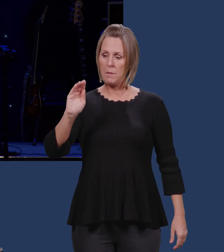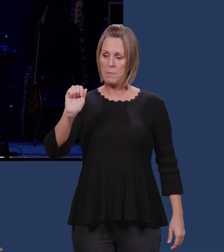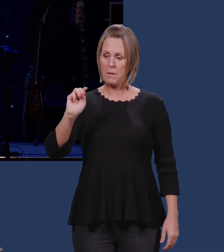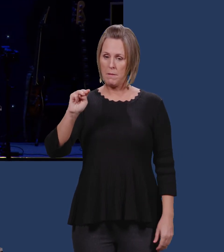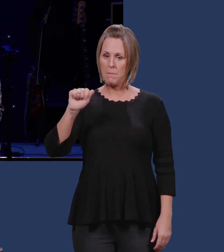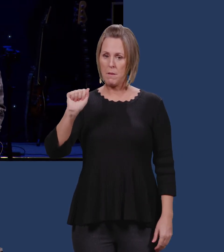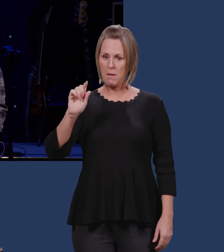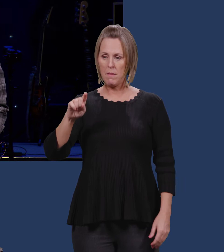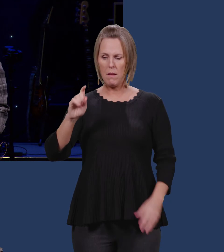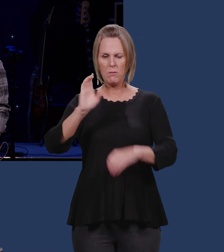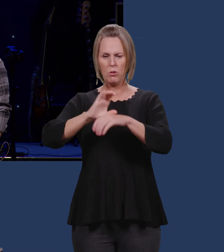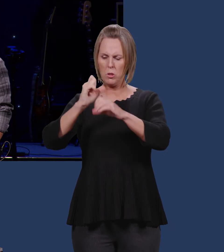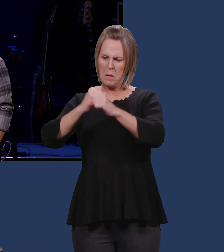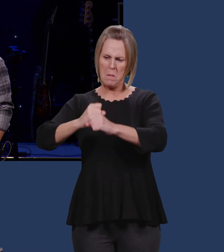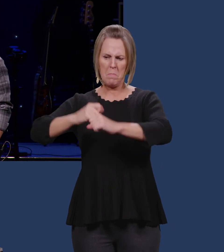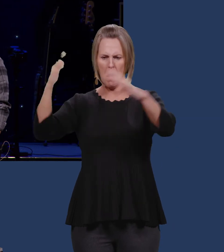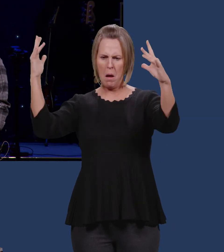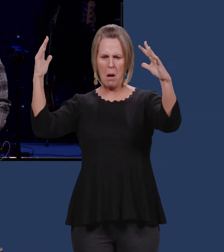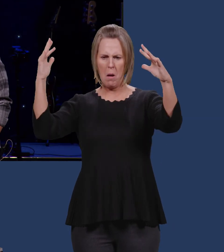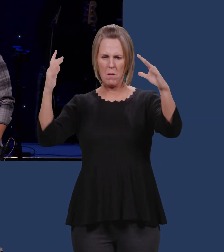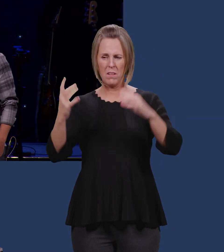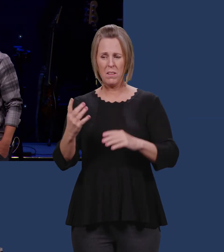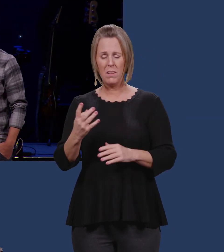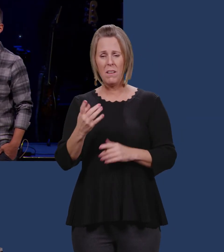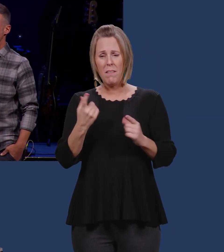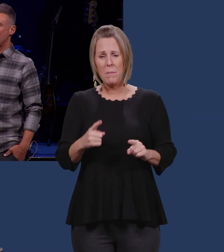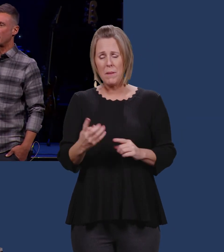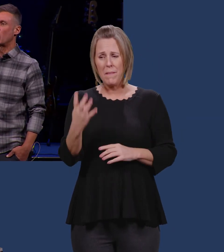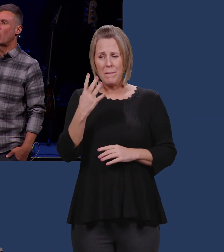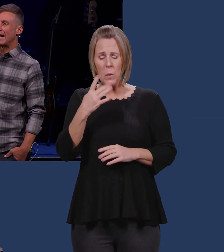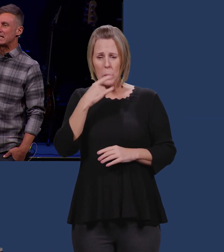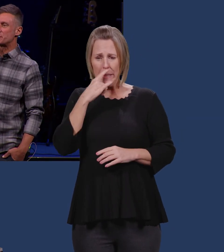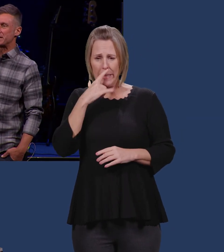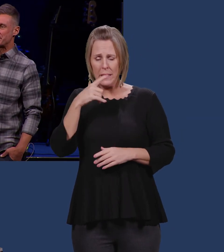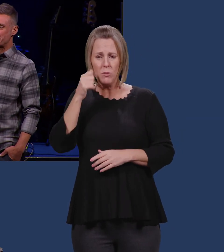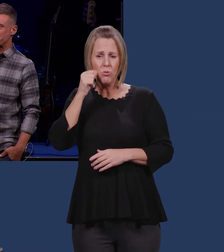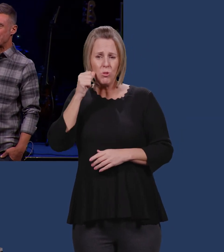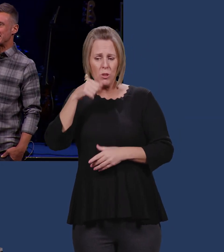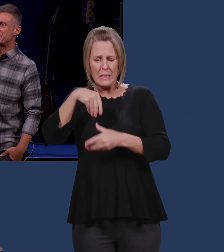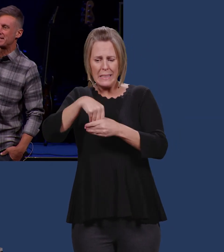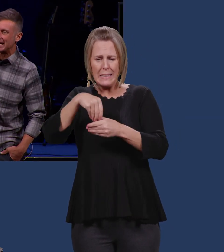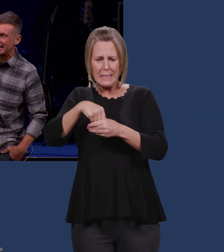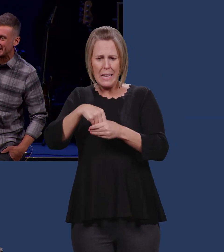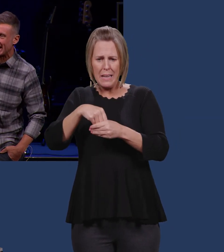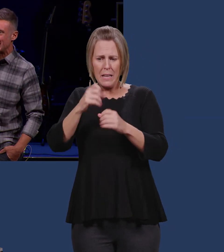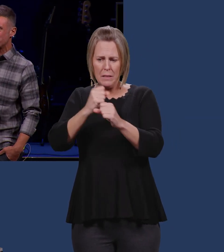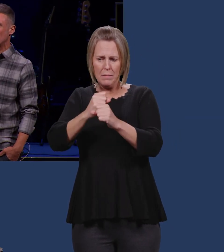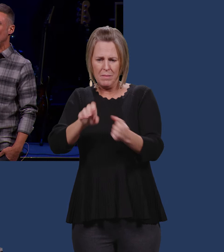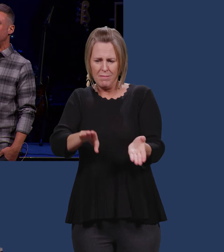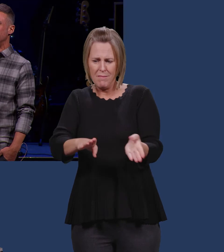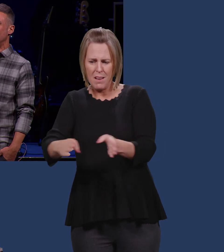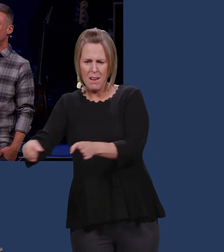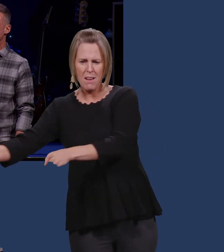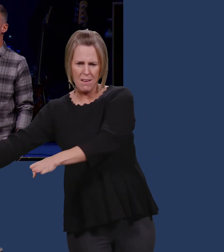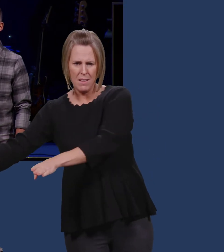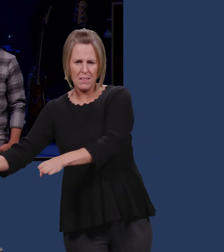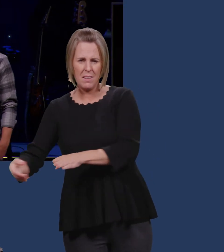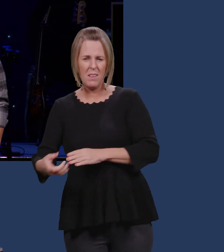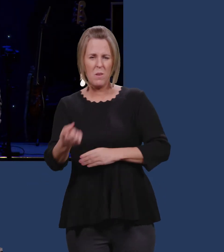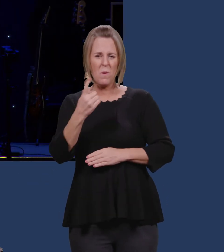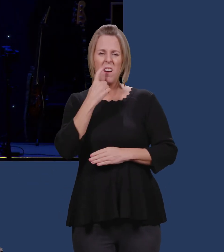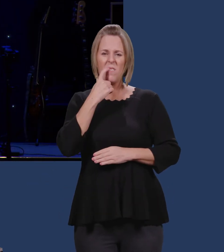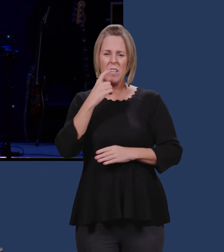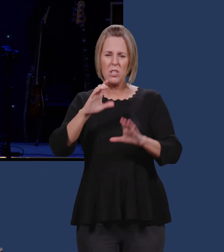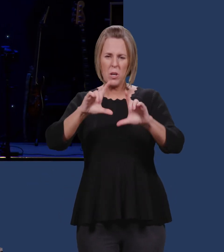little girls inside and blew out the face of a white Jesus in a stained glass window